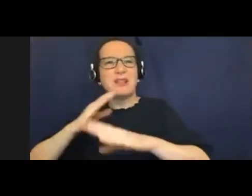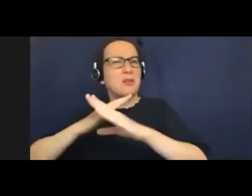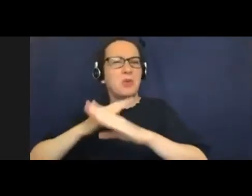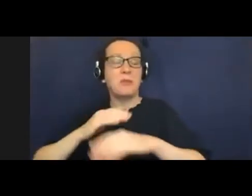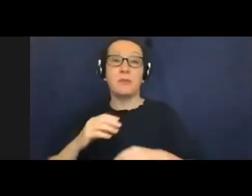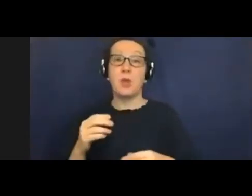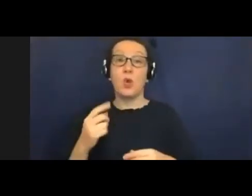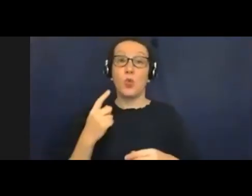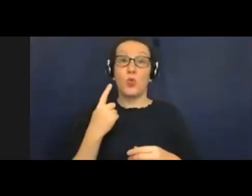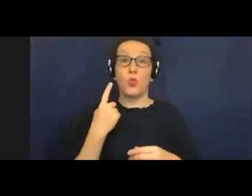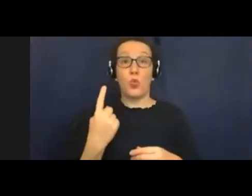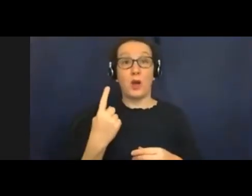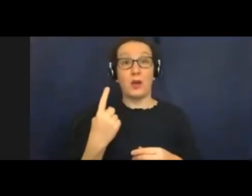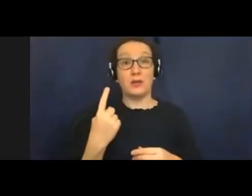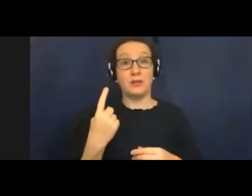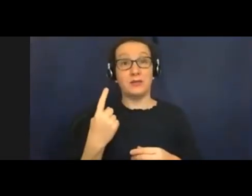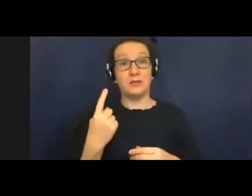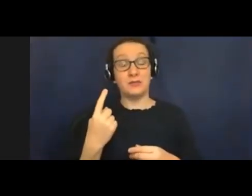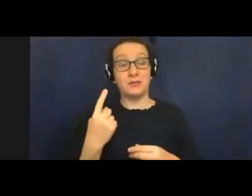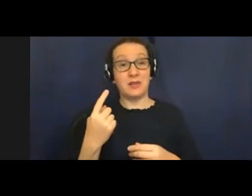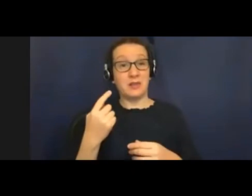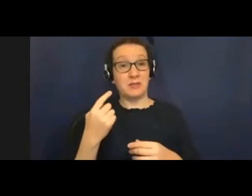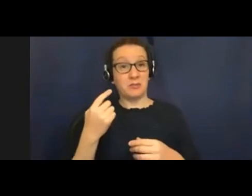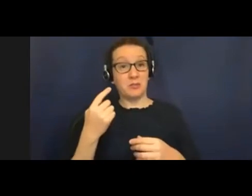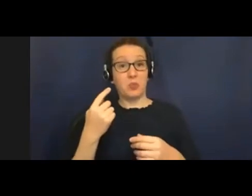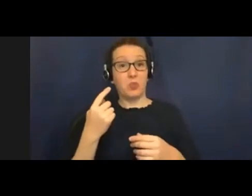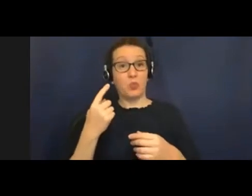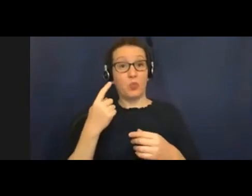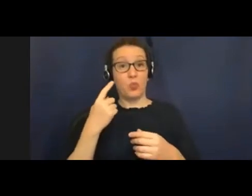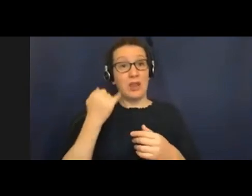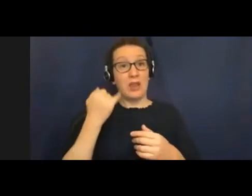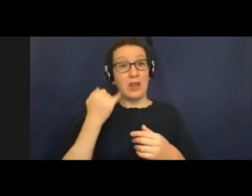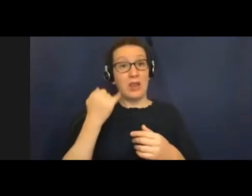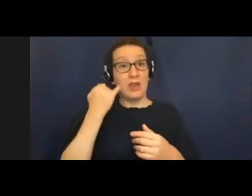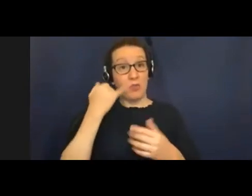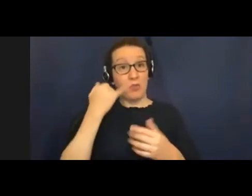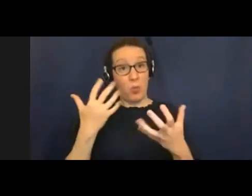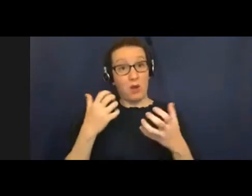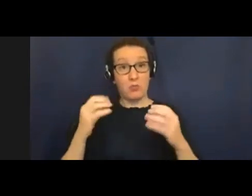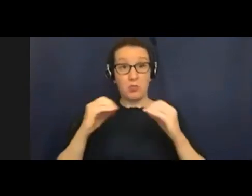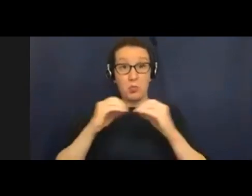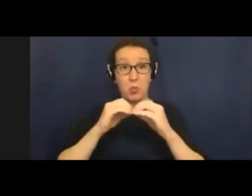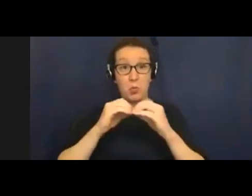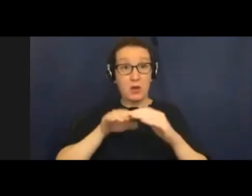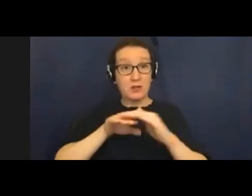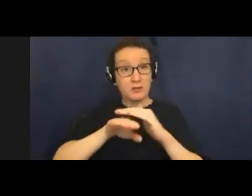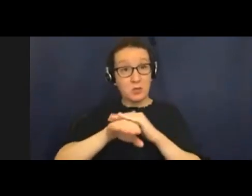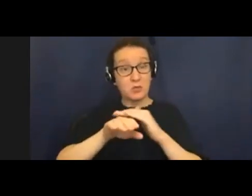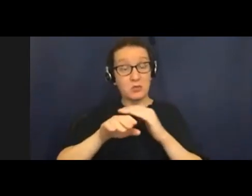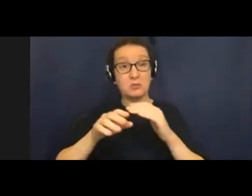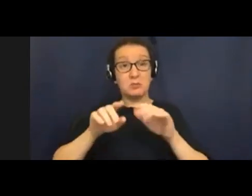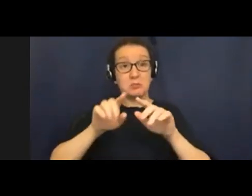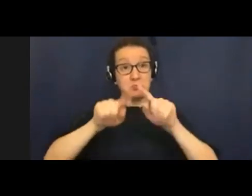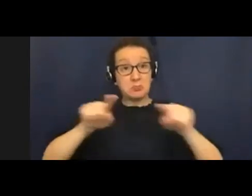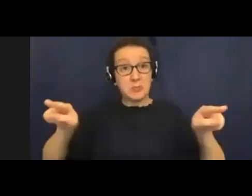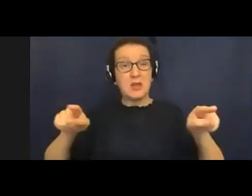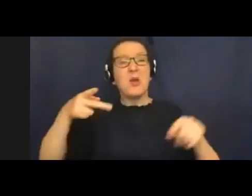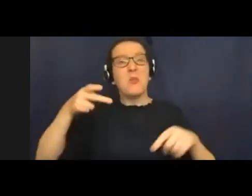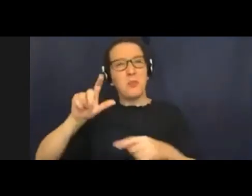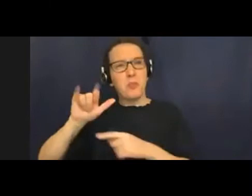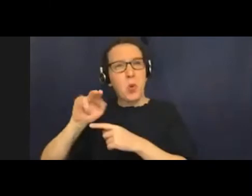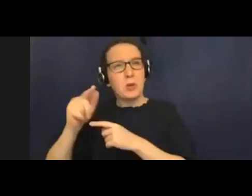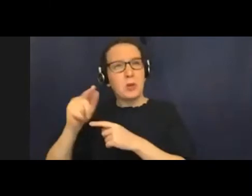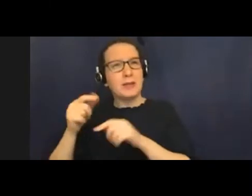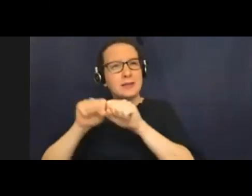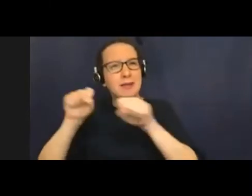schools. So if every country around the world was to make all of their polling stations accessible, we would also be making schools more